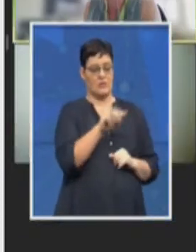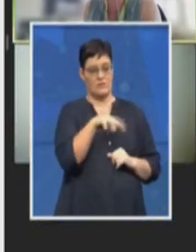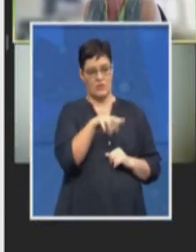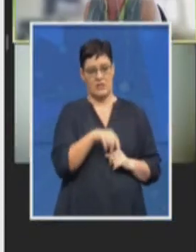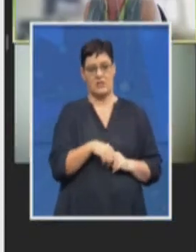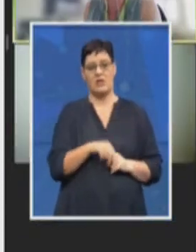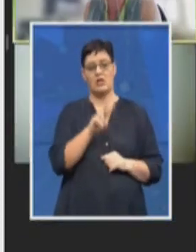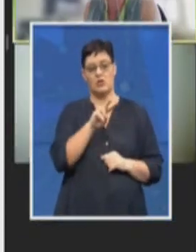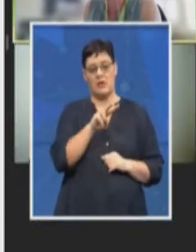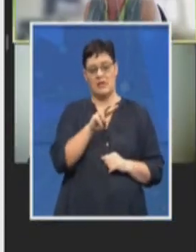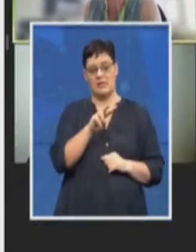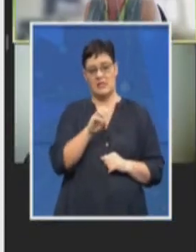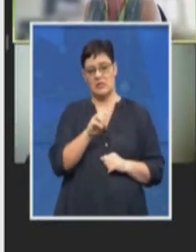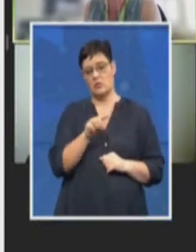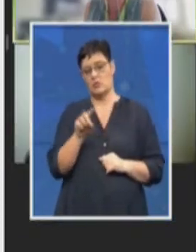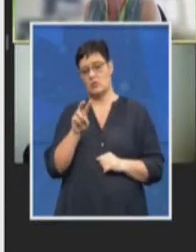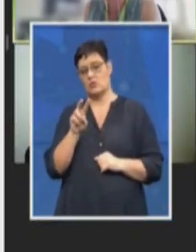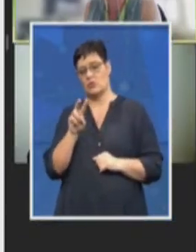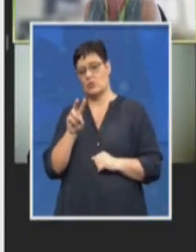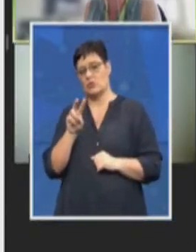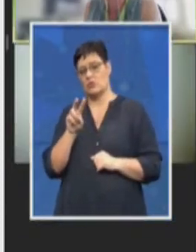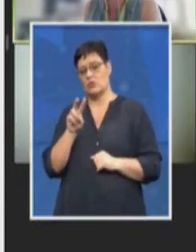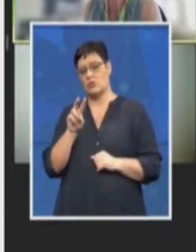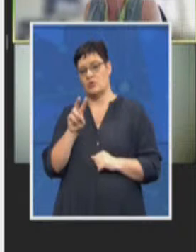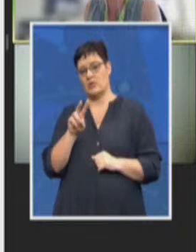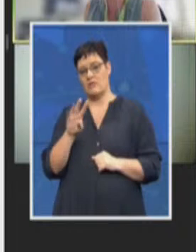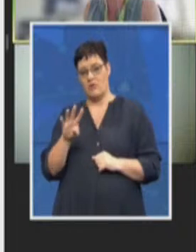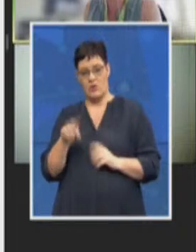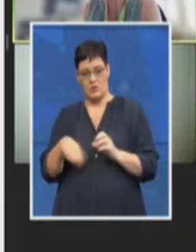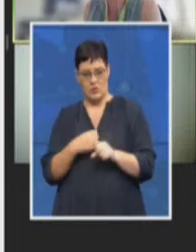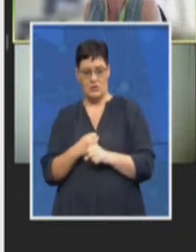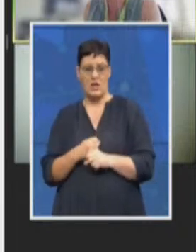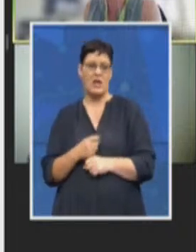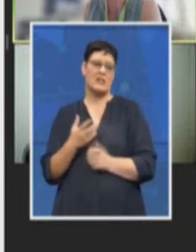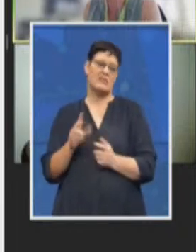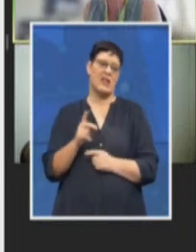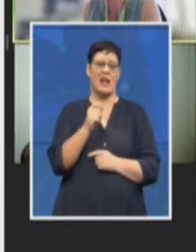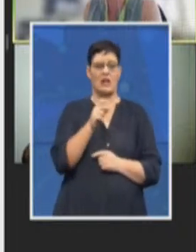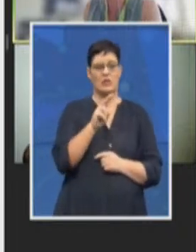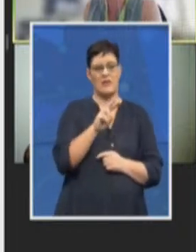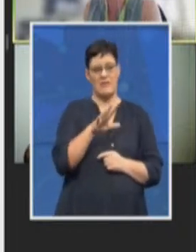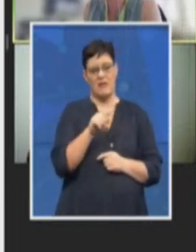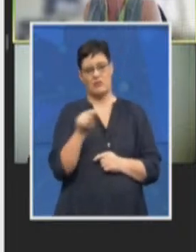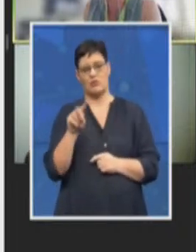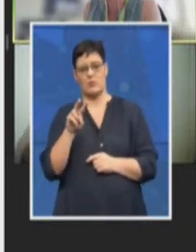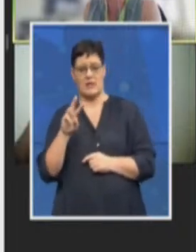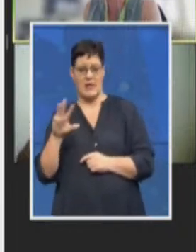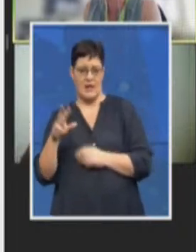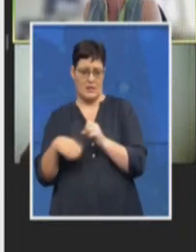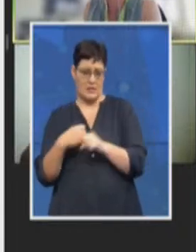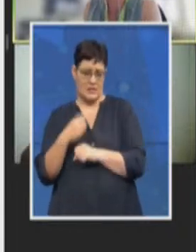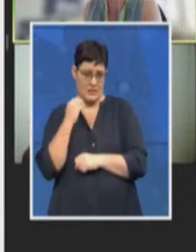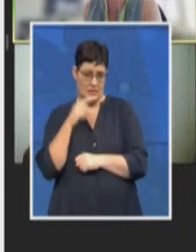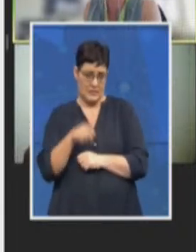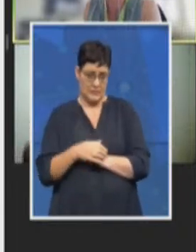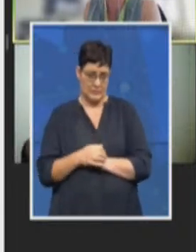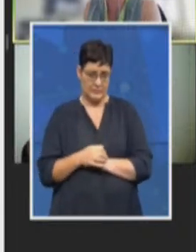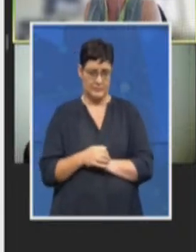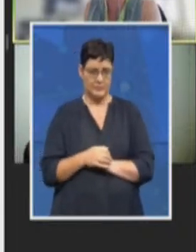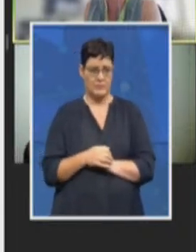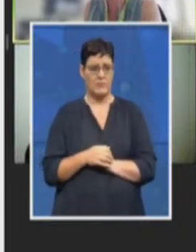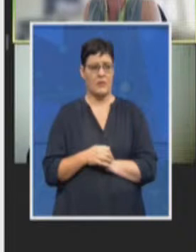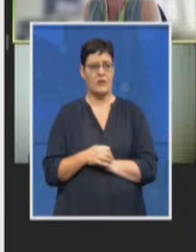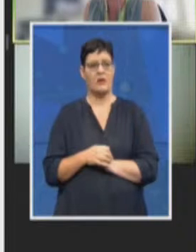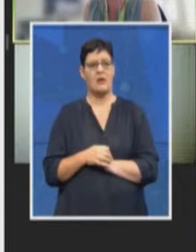and slightly in the 25 to 29-year-olds. And I think really striking that, at the beginning of November, we had very, very